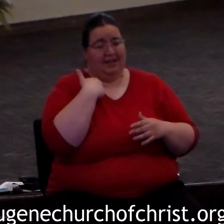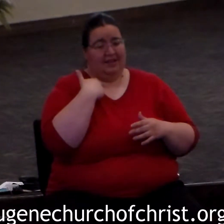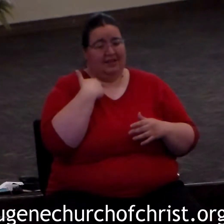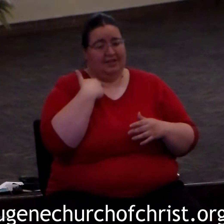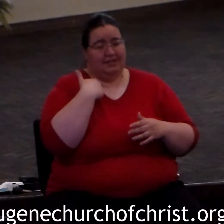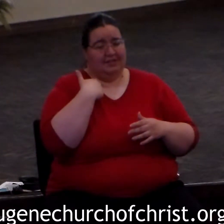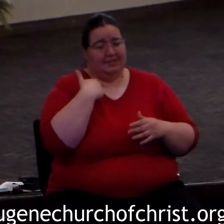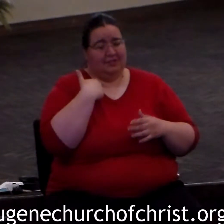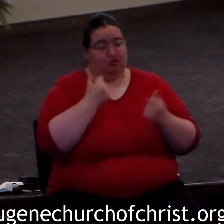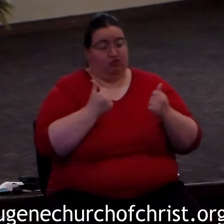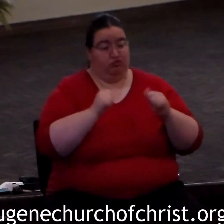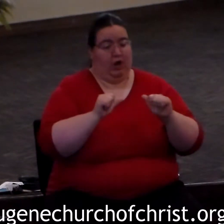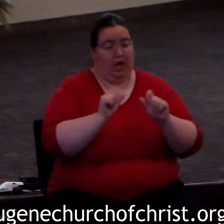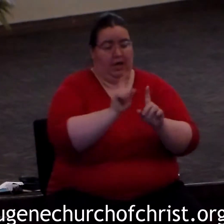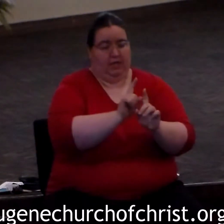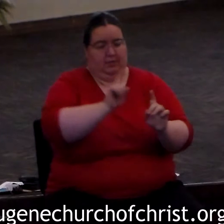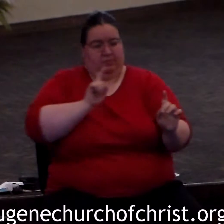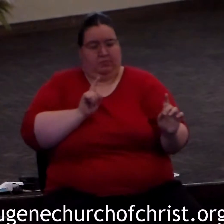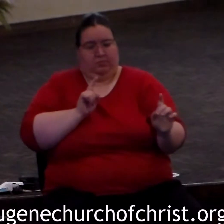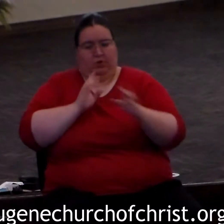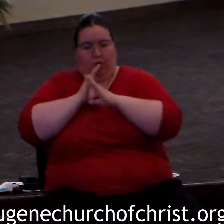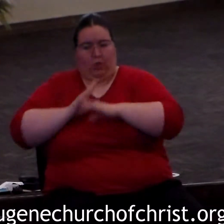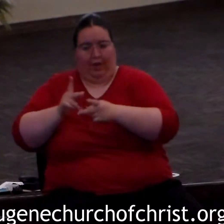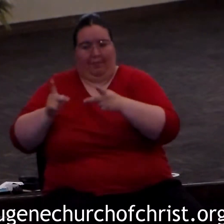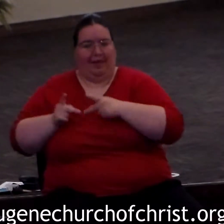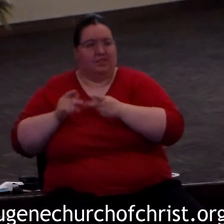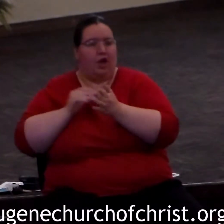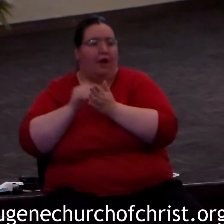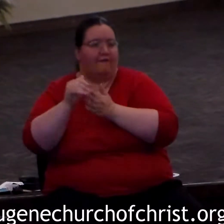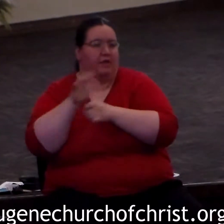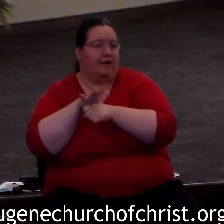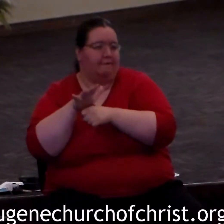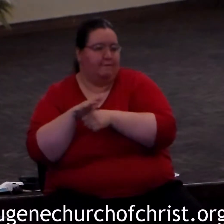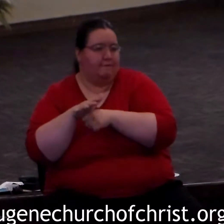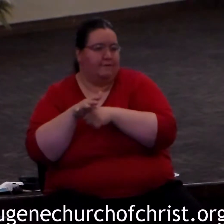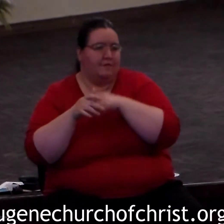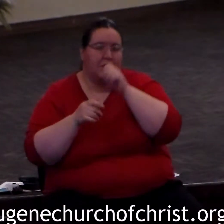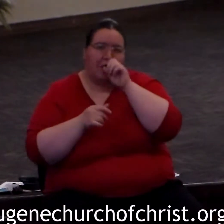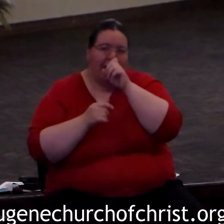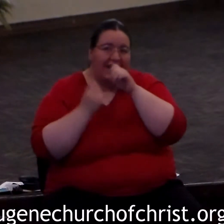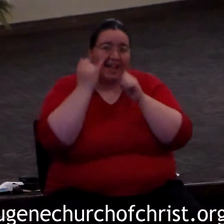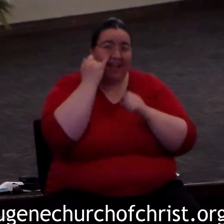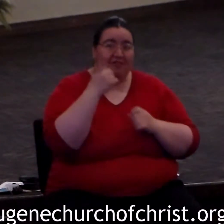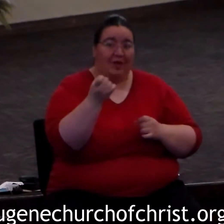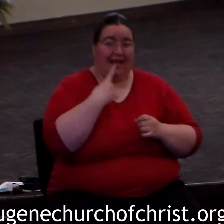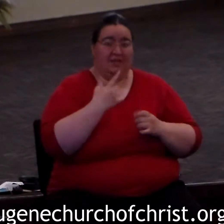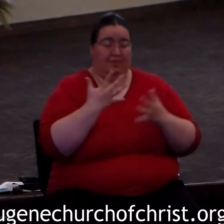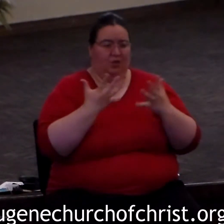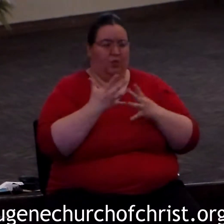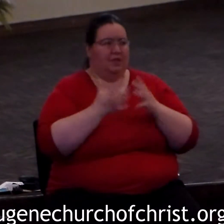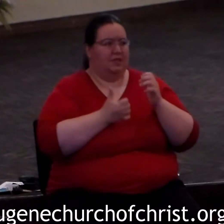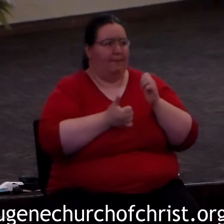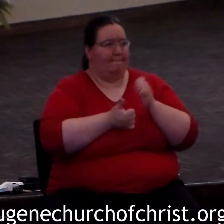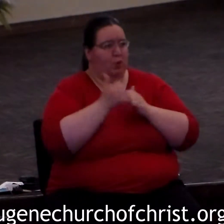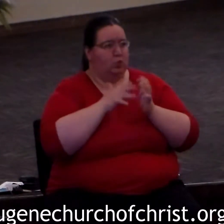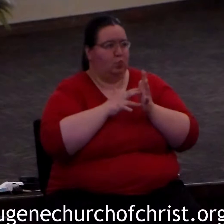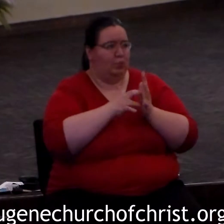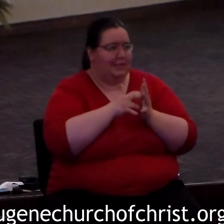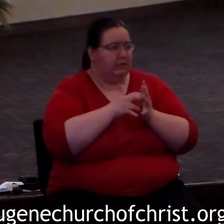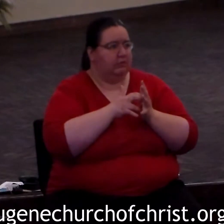I think if you were to ask me, what is the weakest part of your spirituality? One of the things that I might think of is my prayer life.